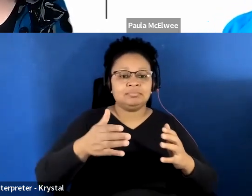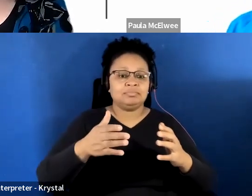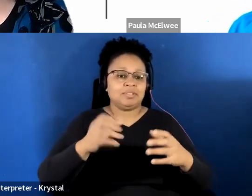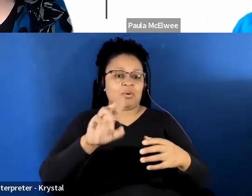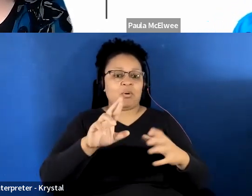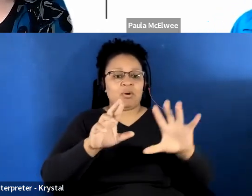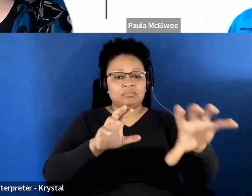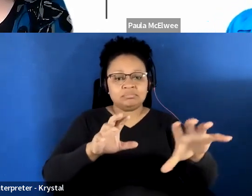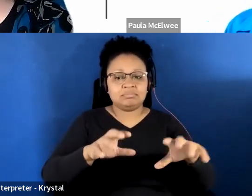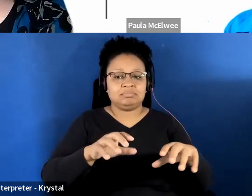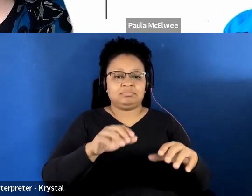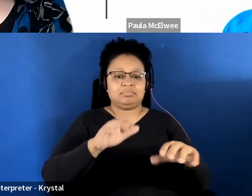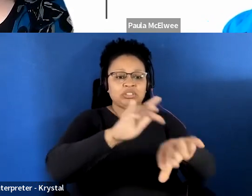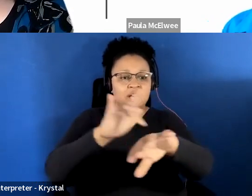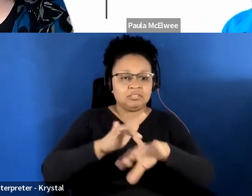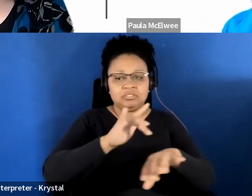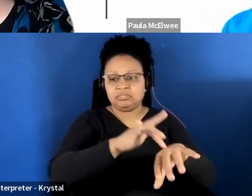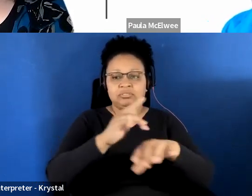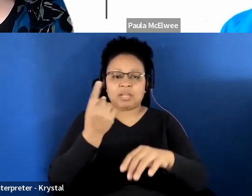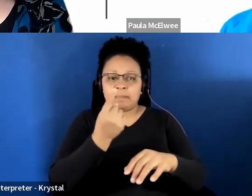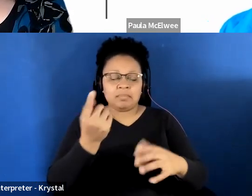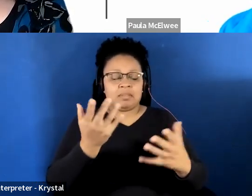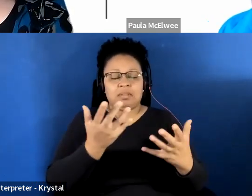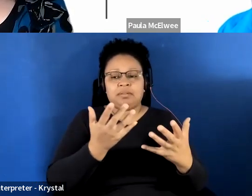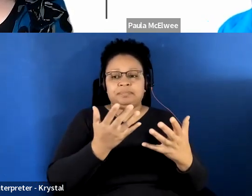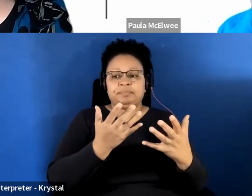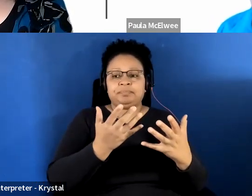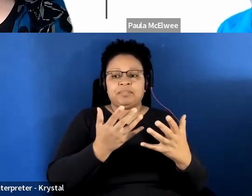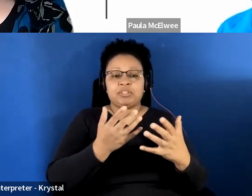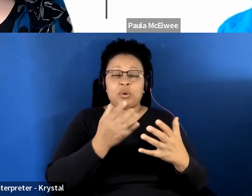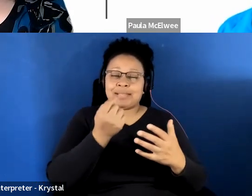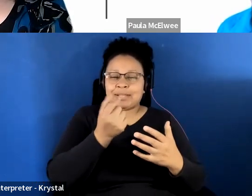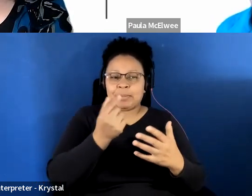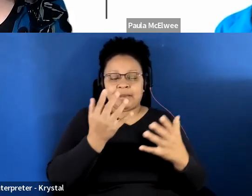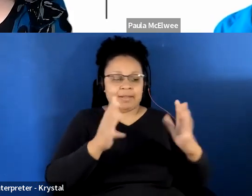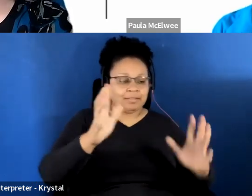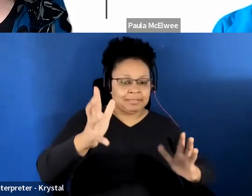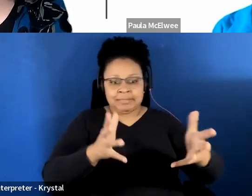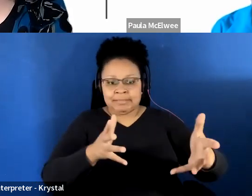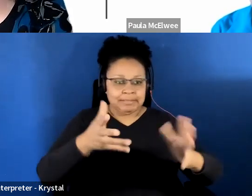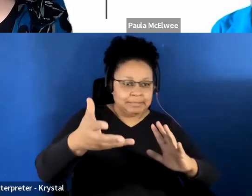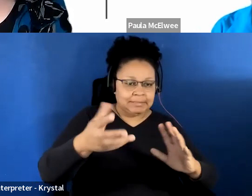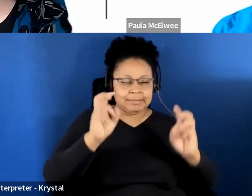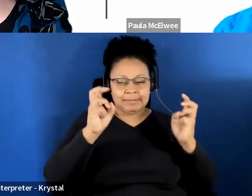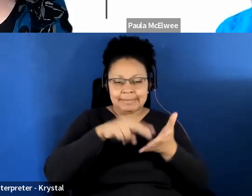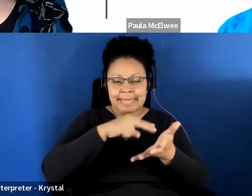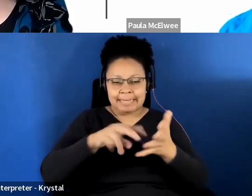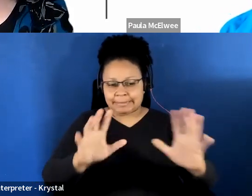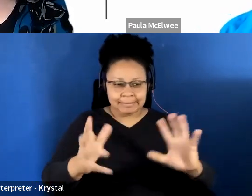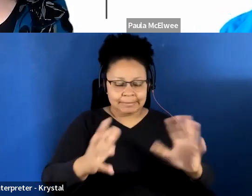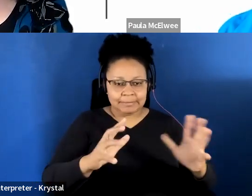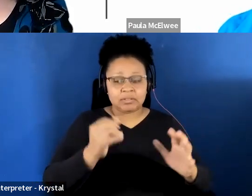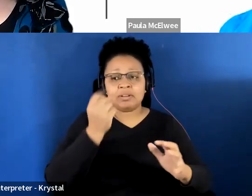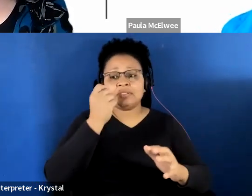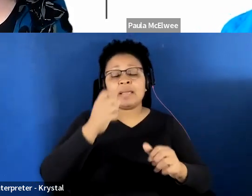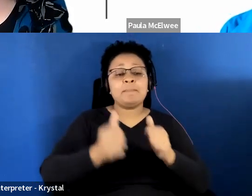they're grabbing. And it's, like I said, a little bit of a dance, but you can do that. I walk with a cane